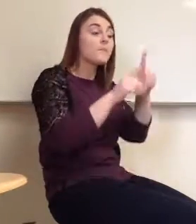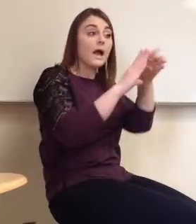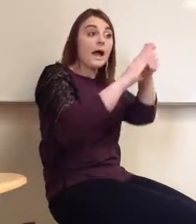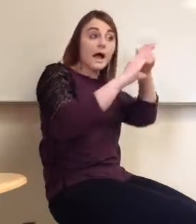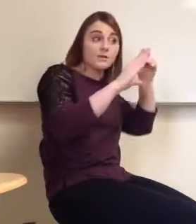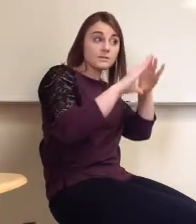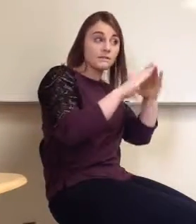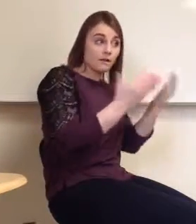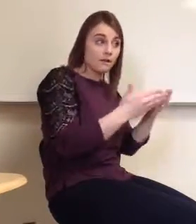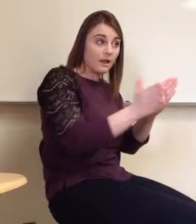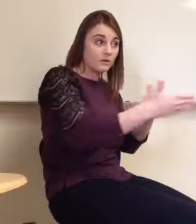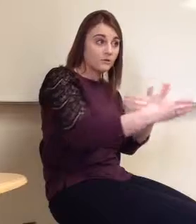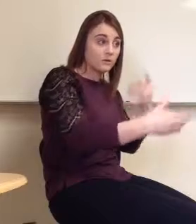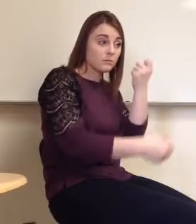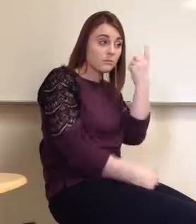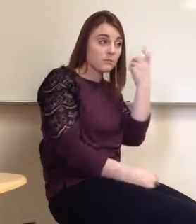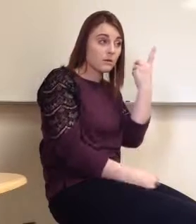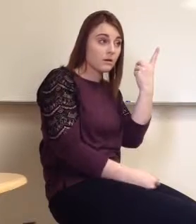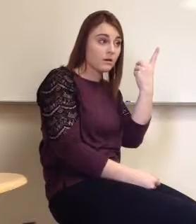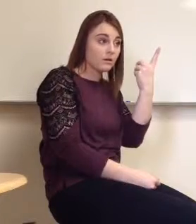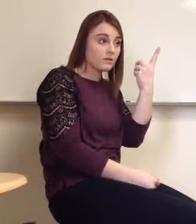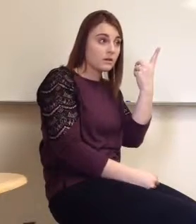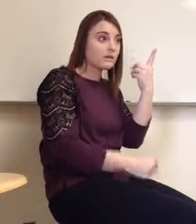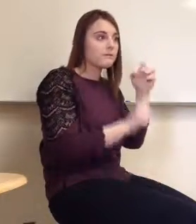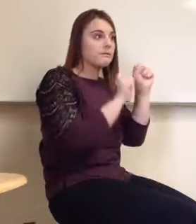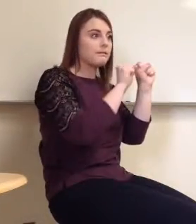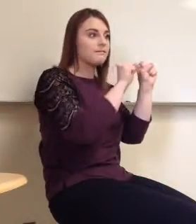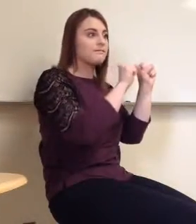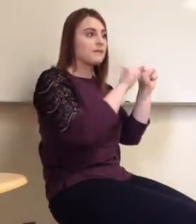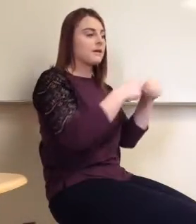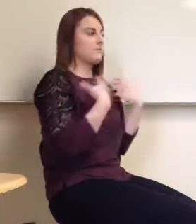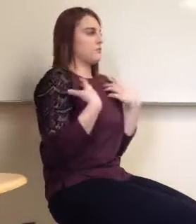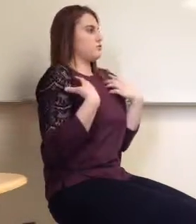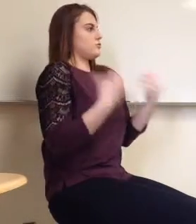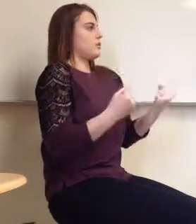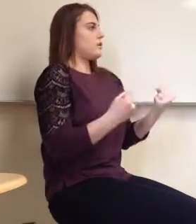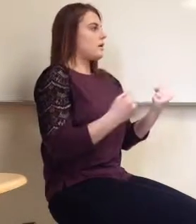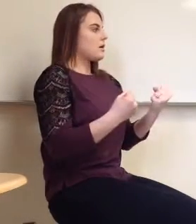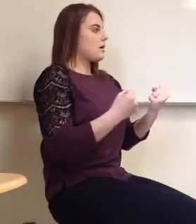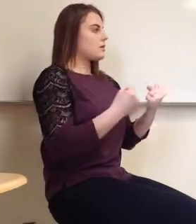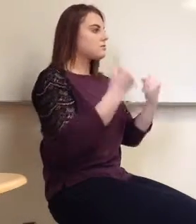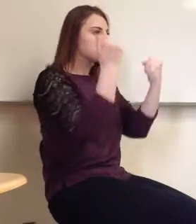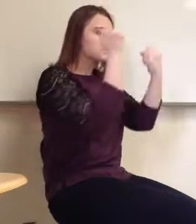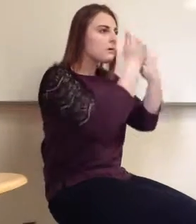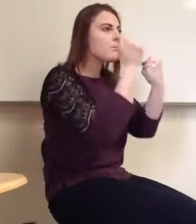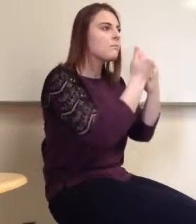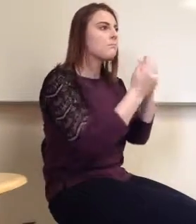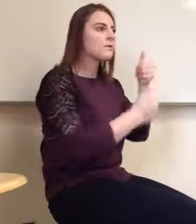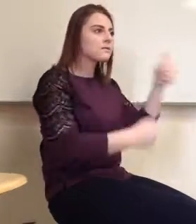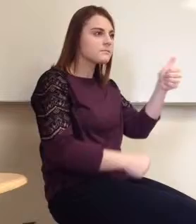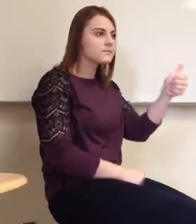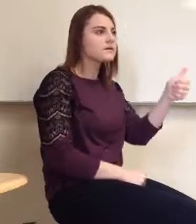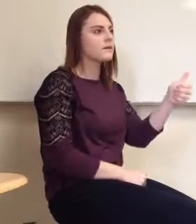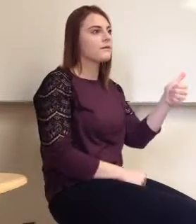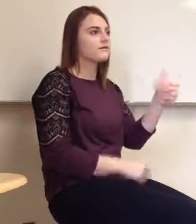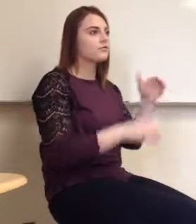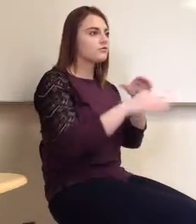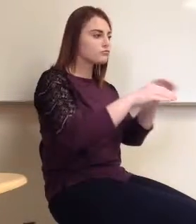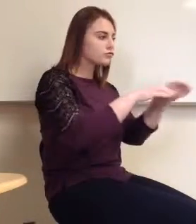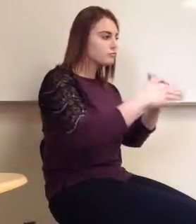classroom, they were able to be strong and defend themselves and do whatever needed to be done. Those who